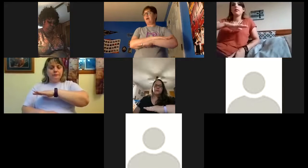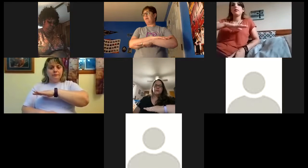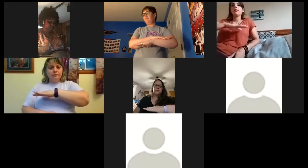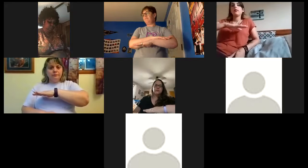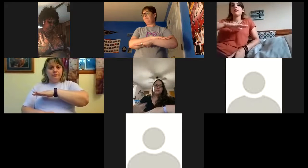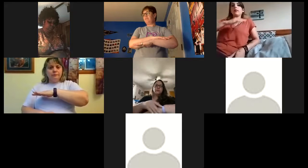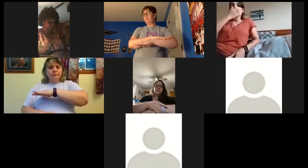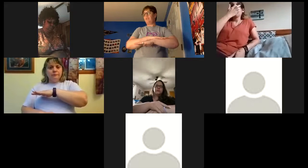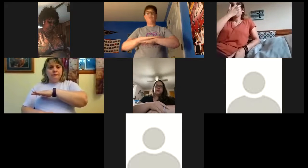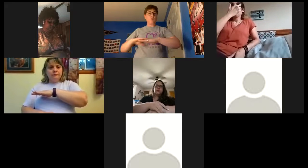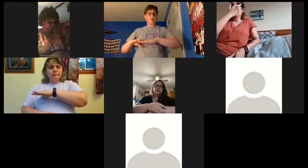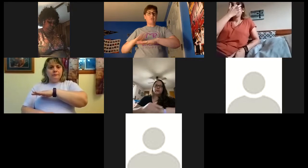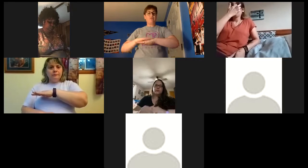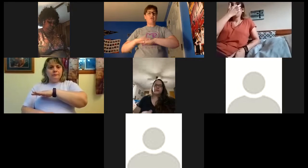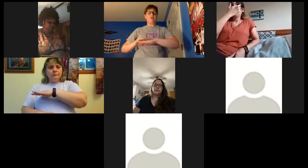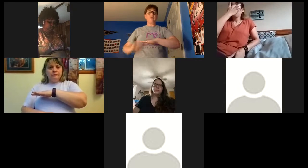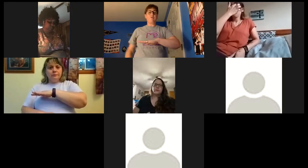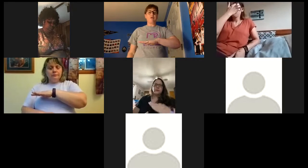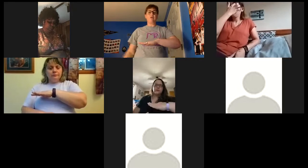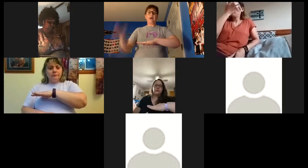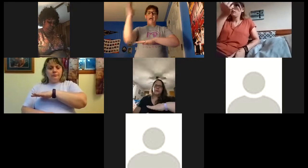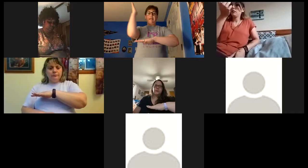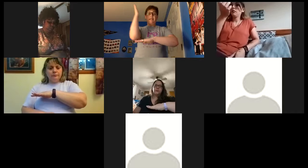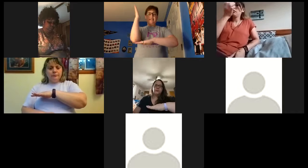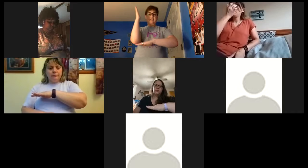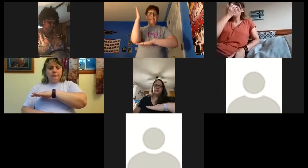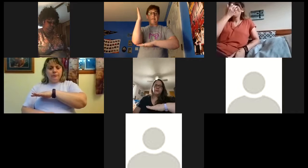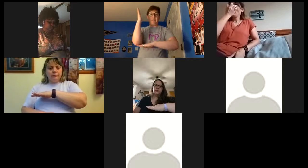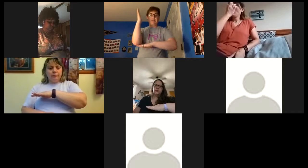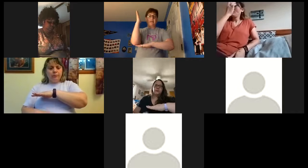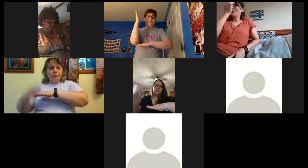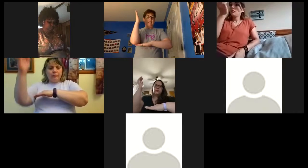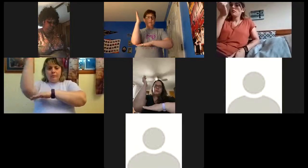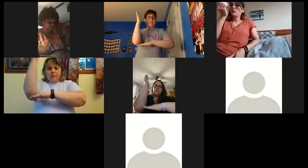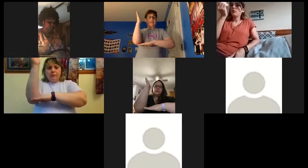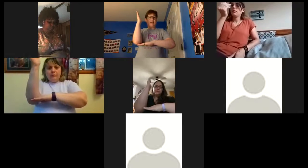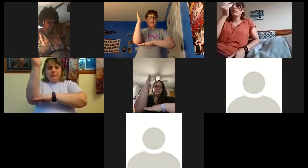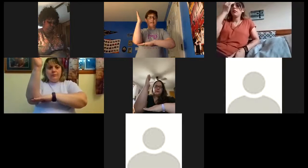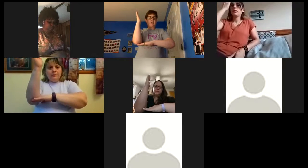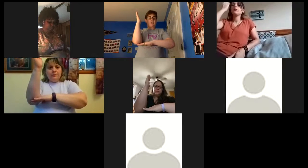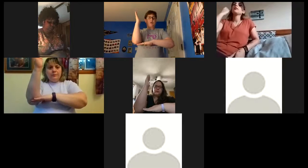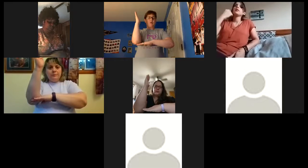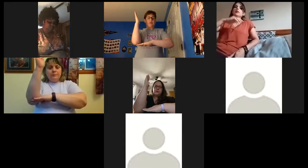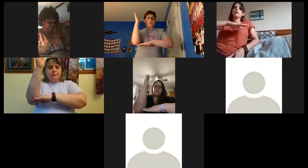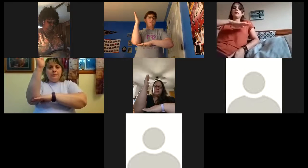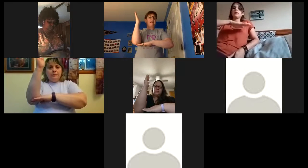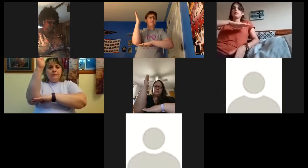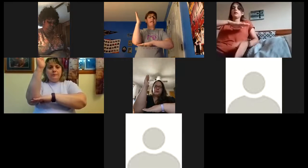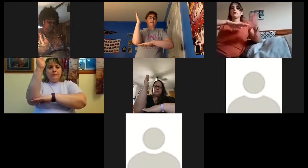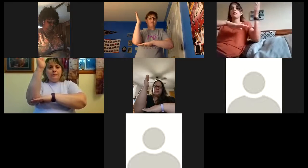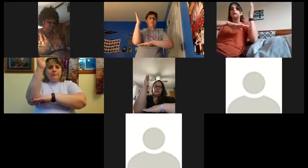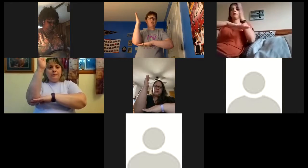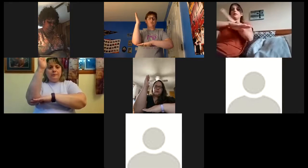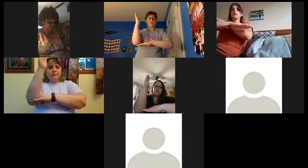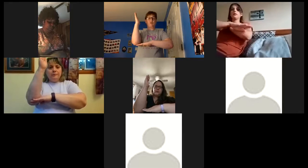ground, the floor, if you will. And then this is going to be like your sun, and it's showing what time of